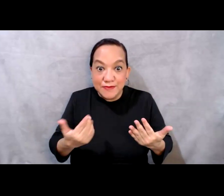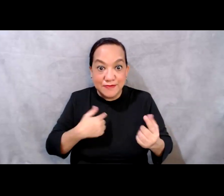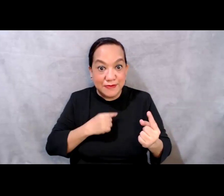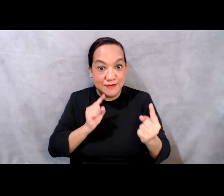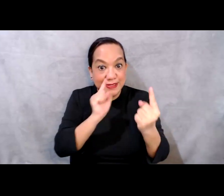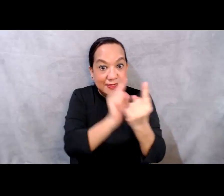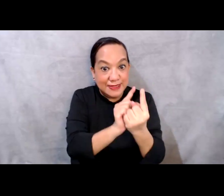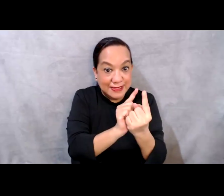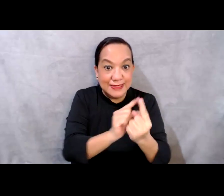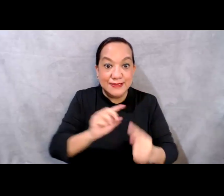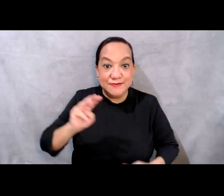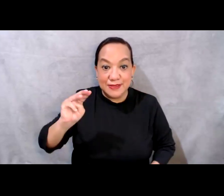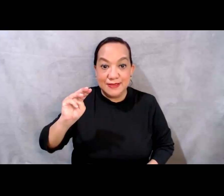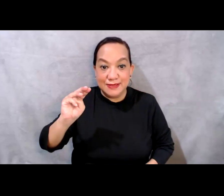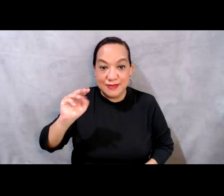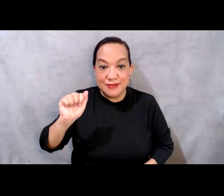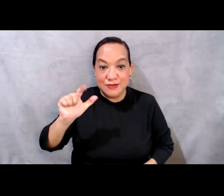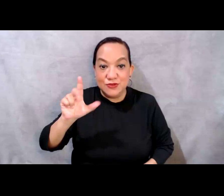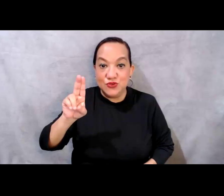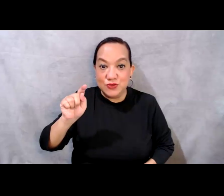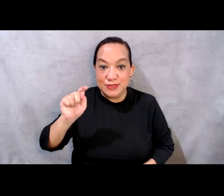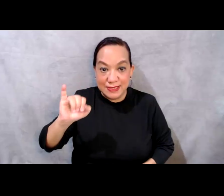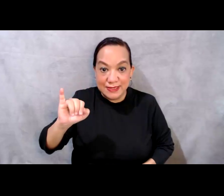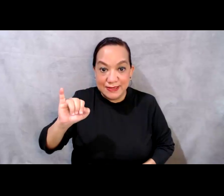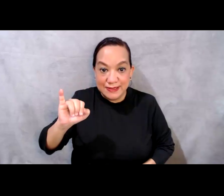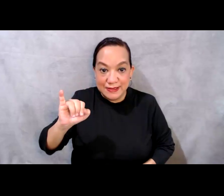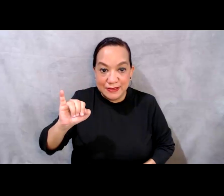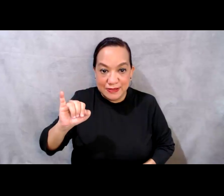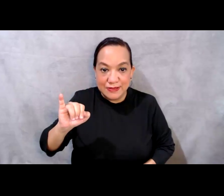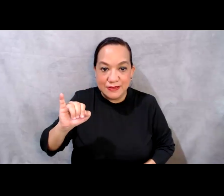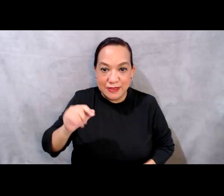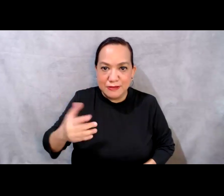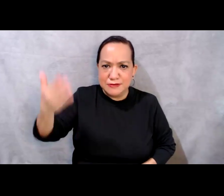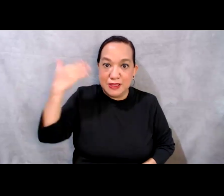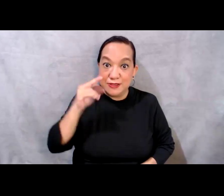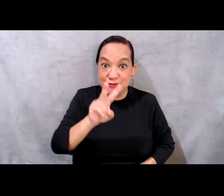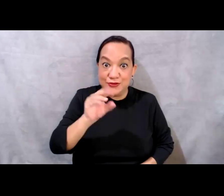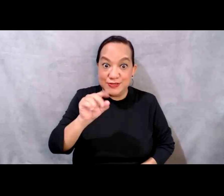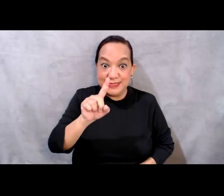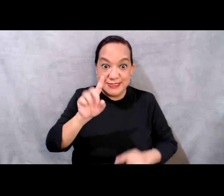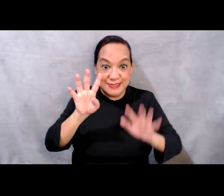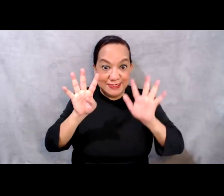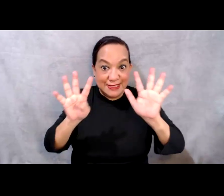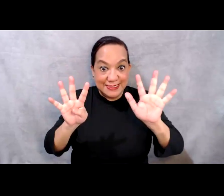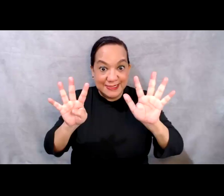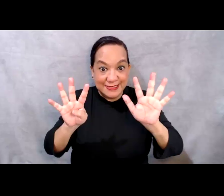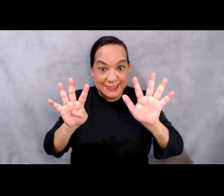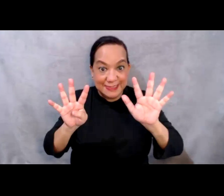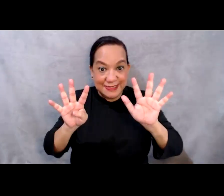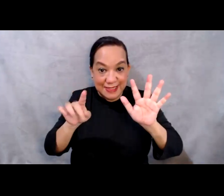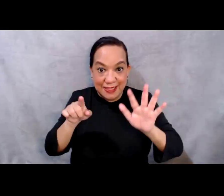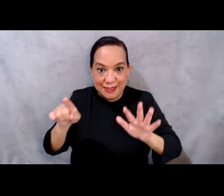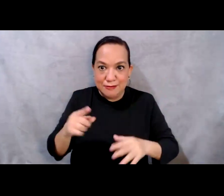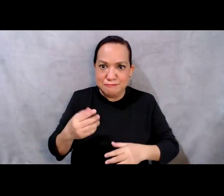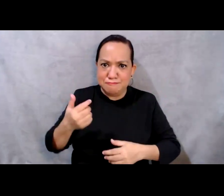2019, she was a successful restaurant owner. She had struggled. People in the beginning would walk away without